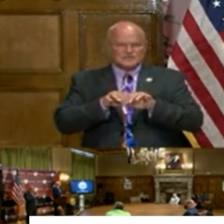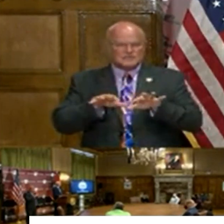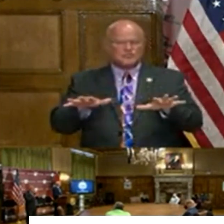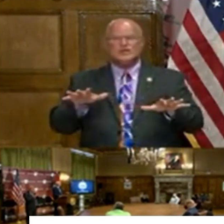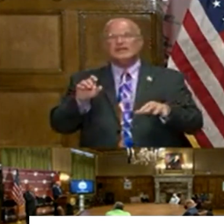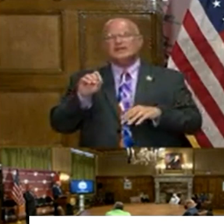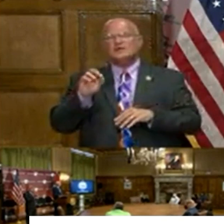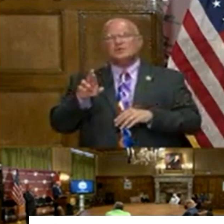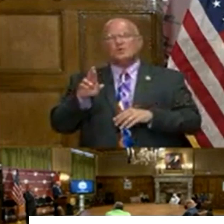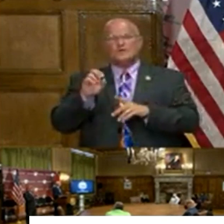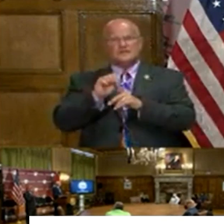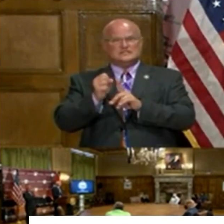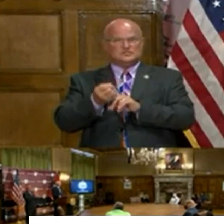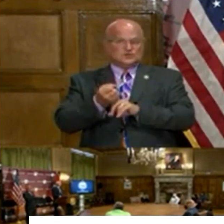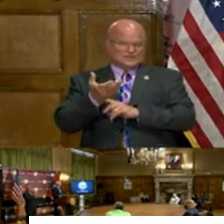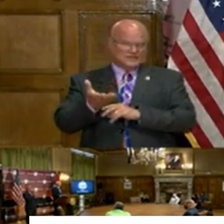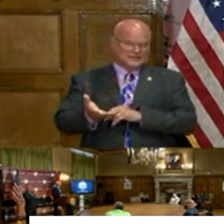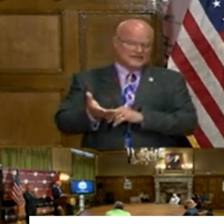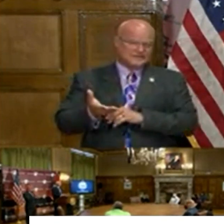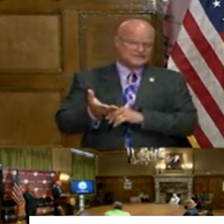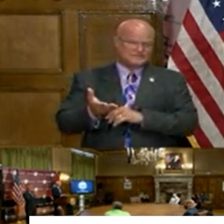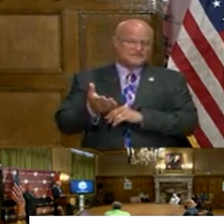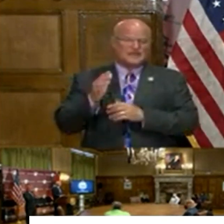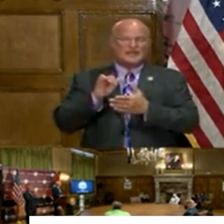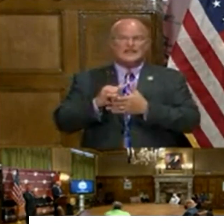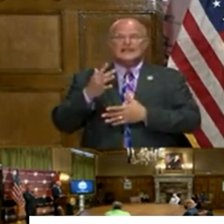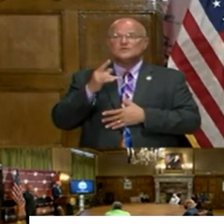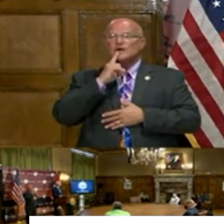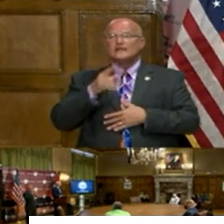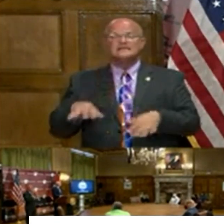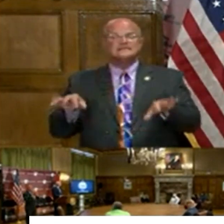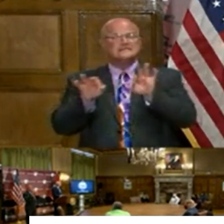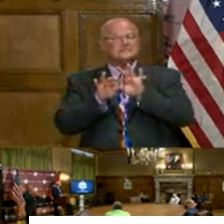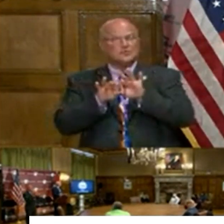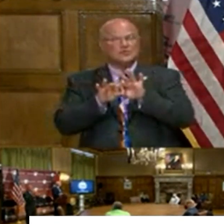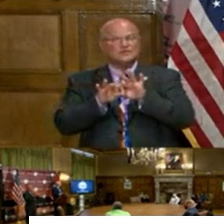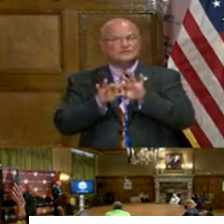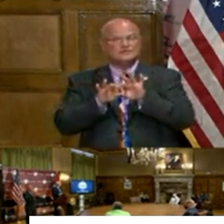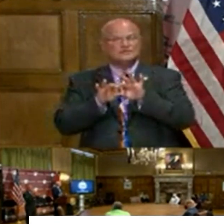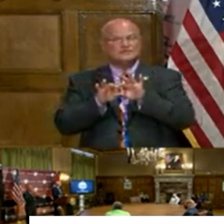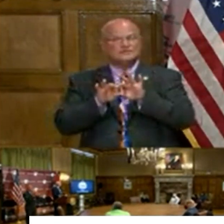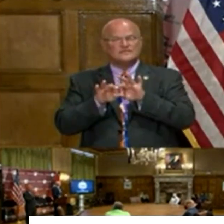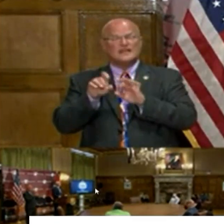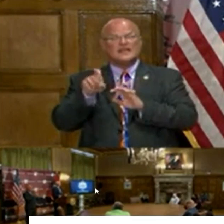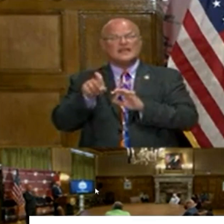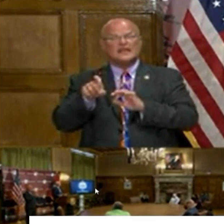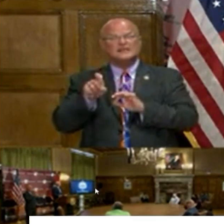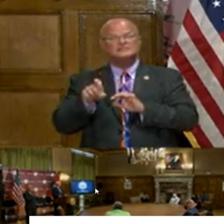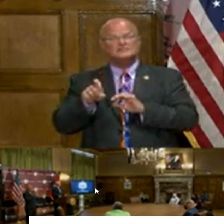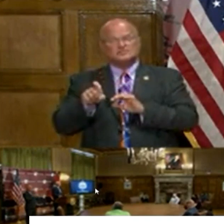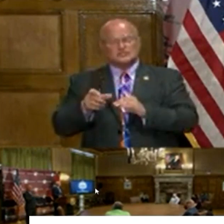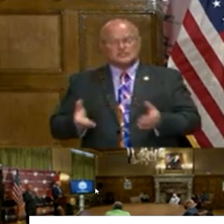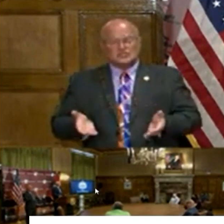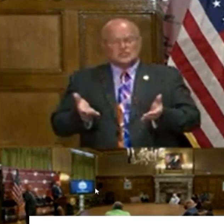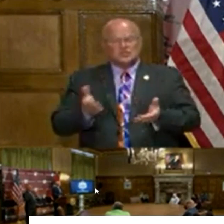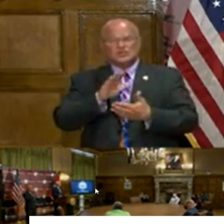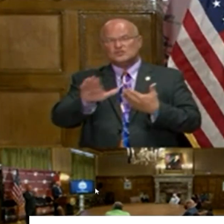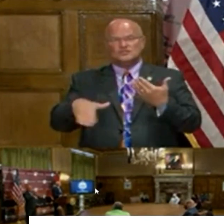or the situation there, and that's why it is very relevant and should encourage all of